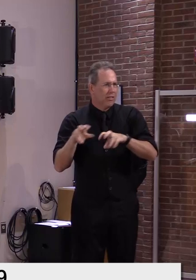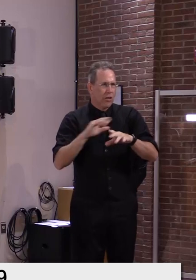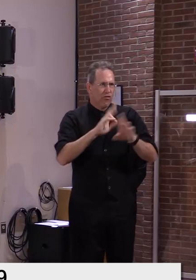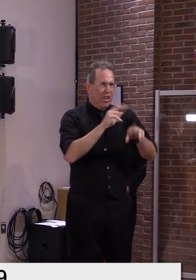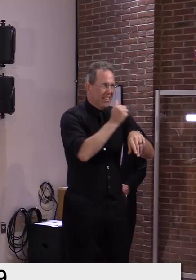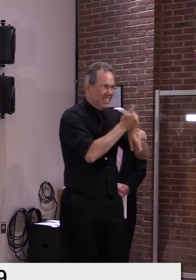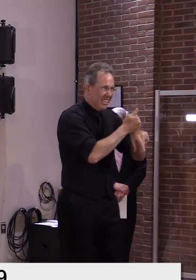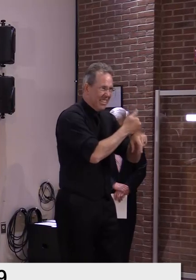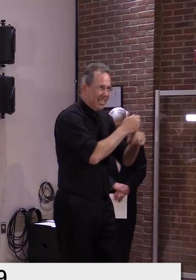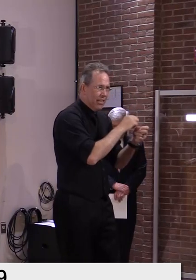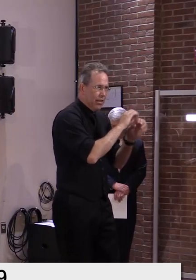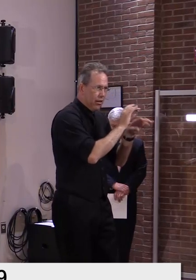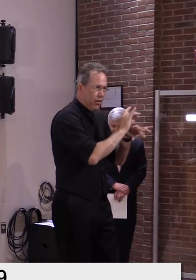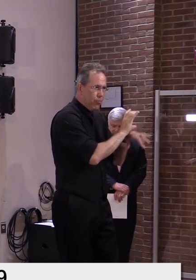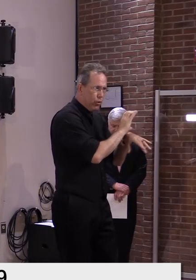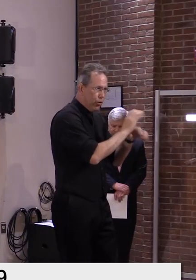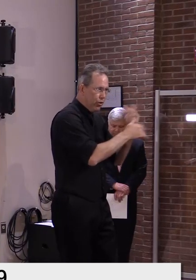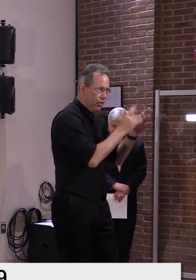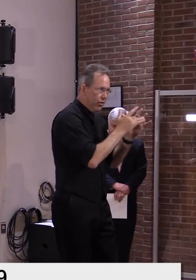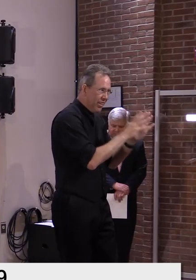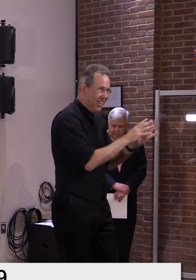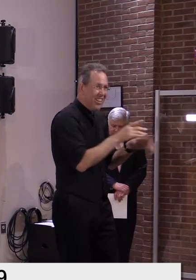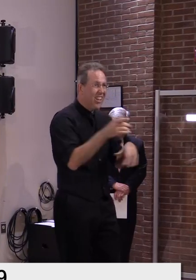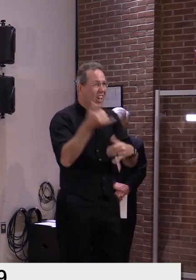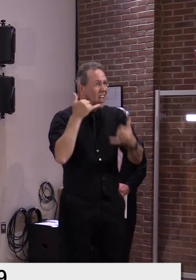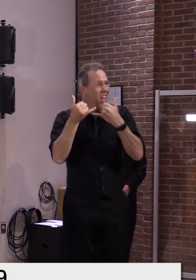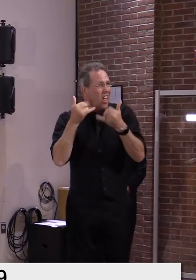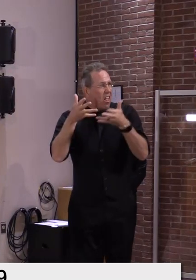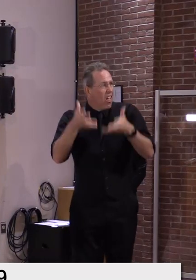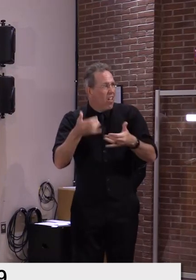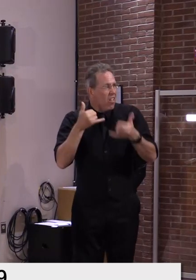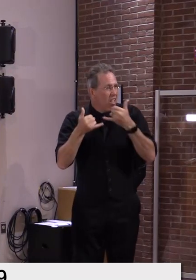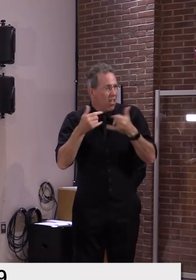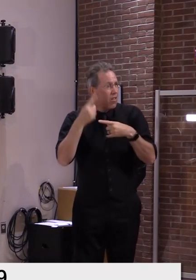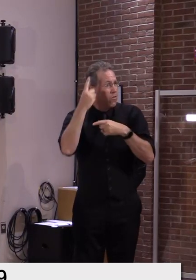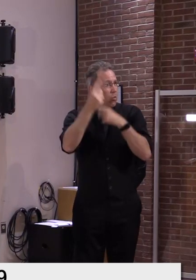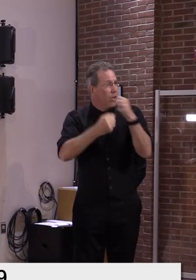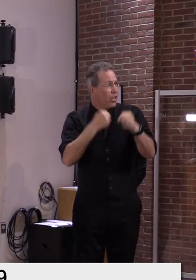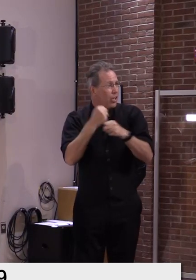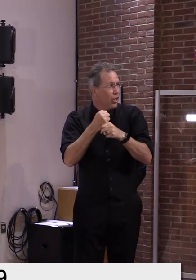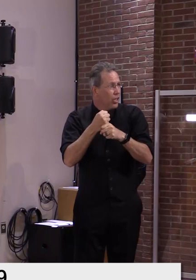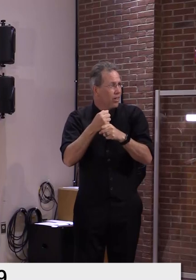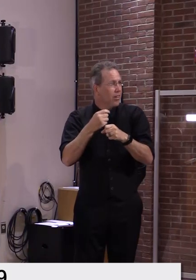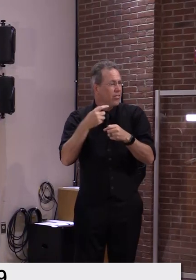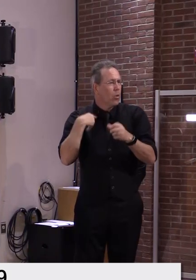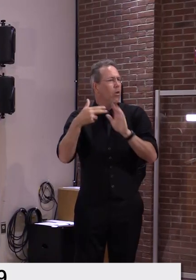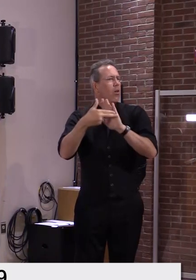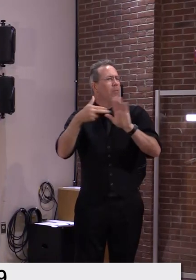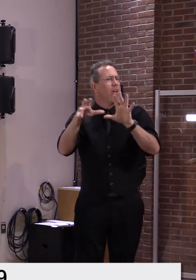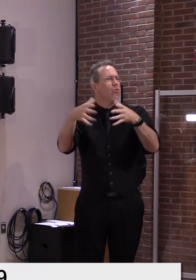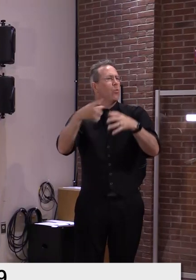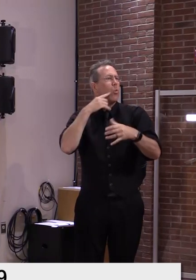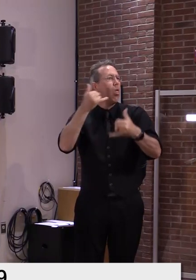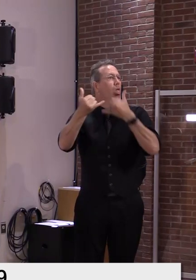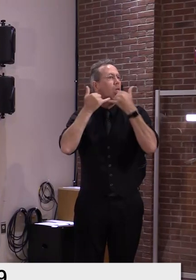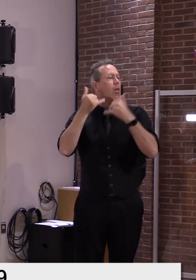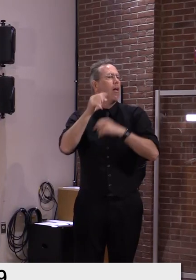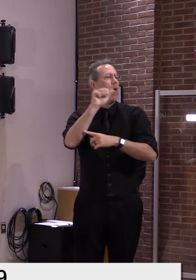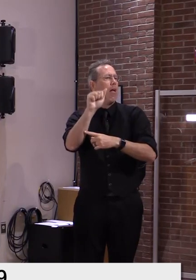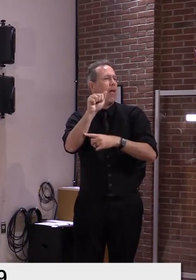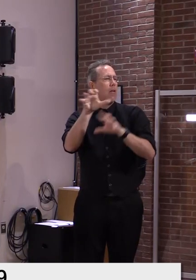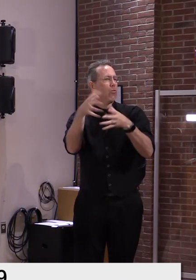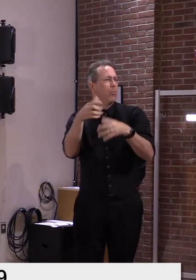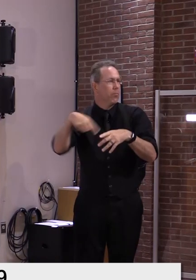those claimants who were still unemployed back then that still had a A classification. It's a technical correction that has to happen in the